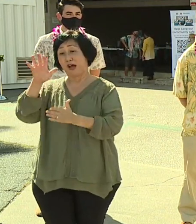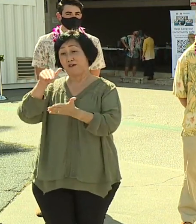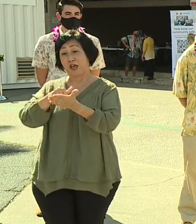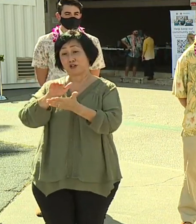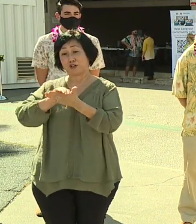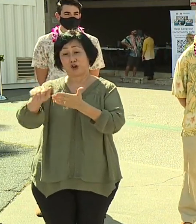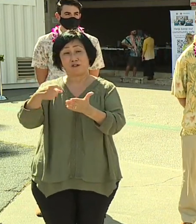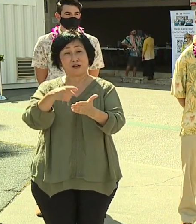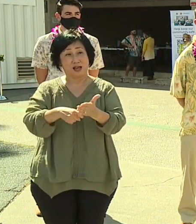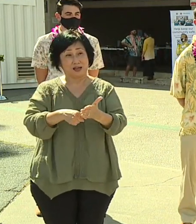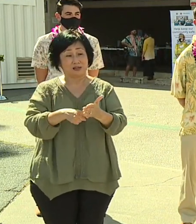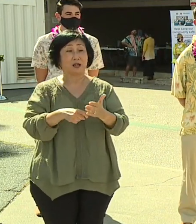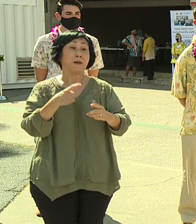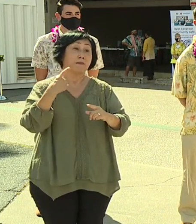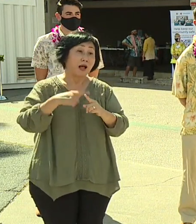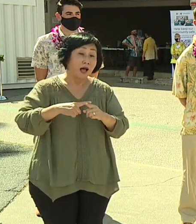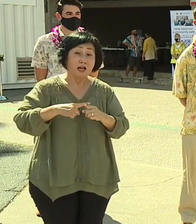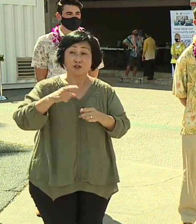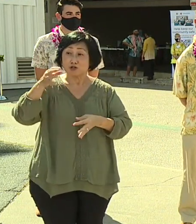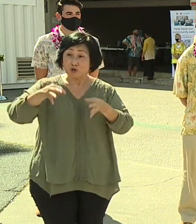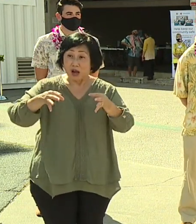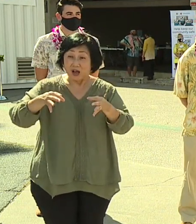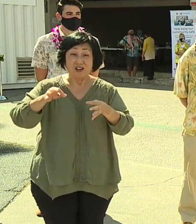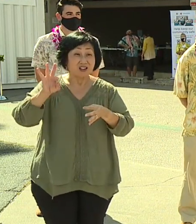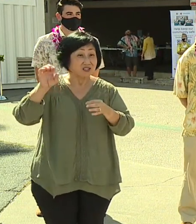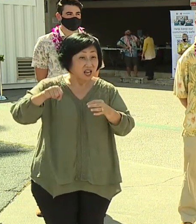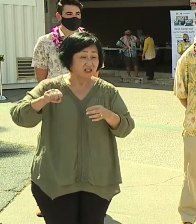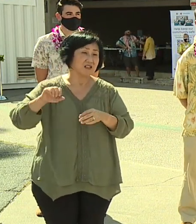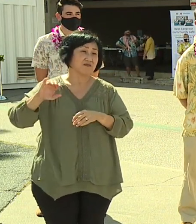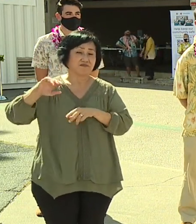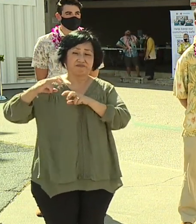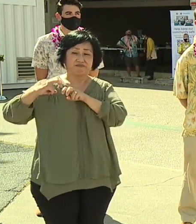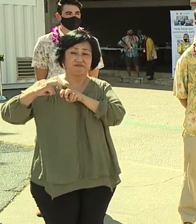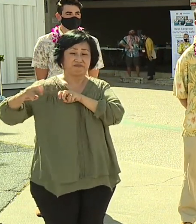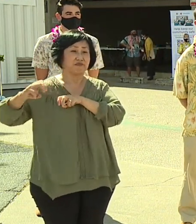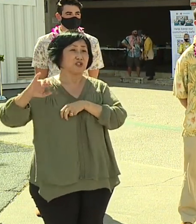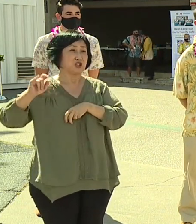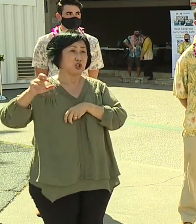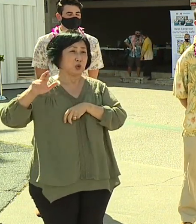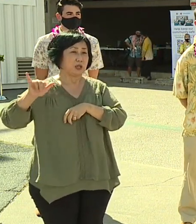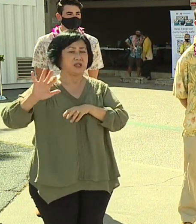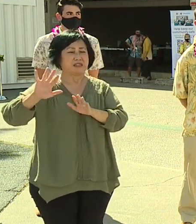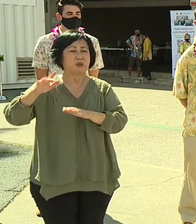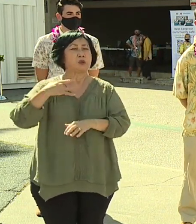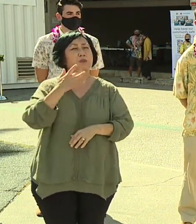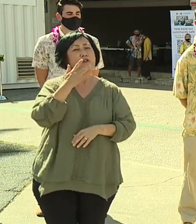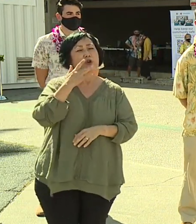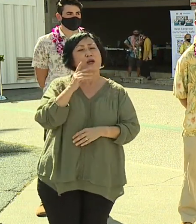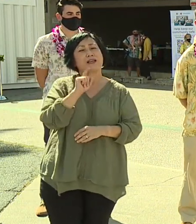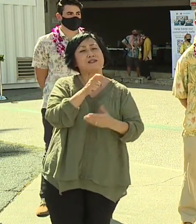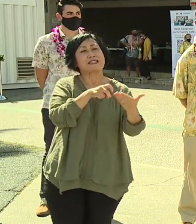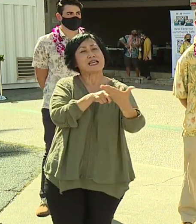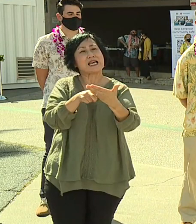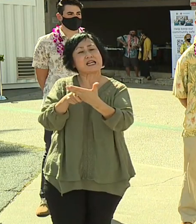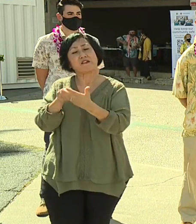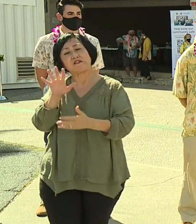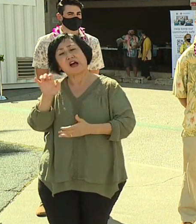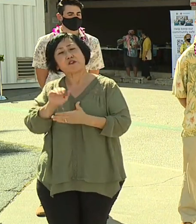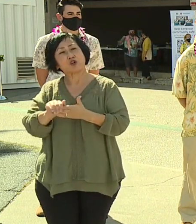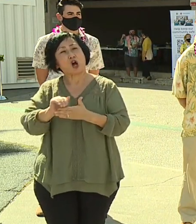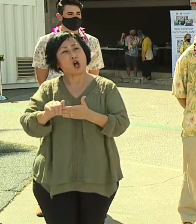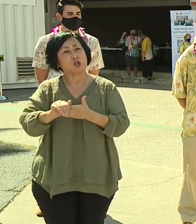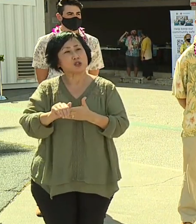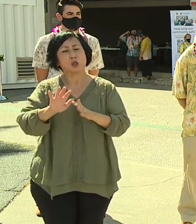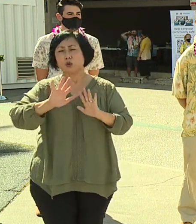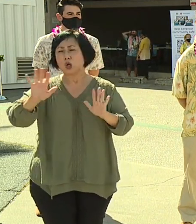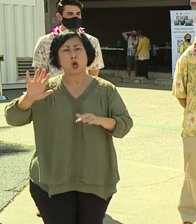fine, and a jury trial. And we prefer, you know, maybe a ticketing system of, you know, $500, but no